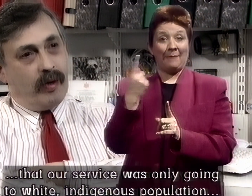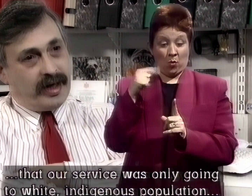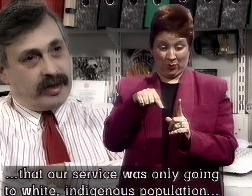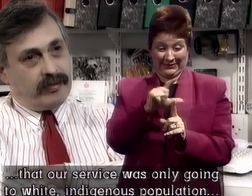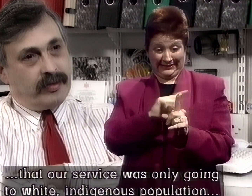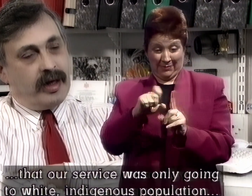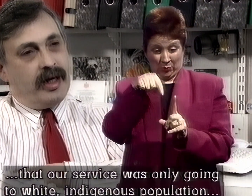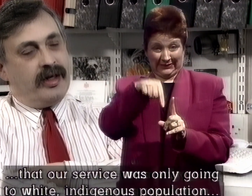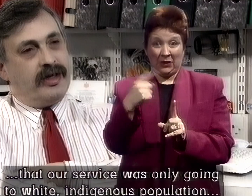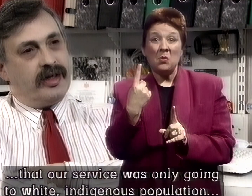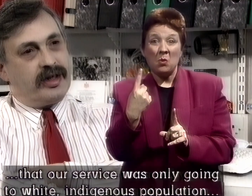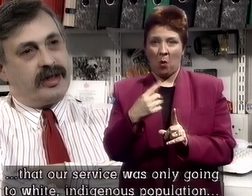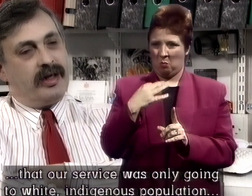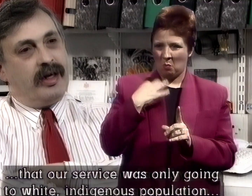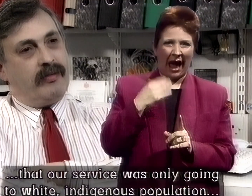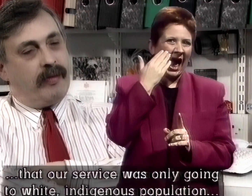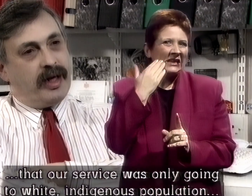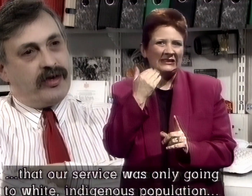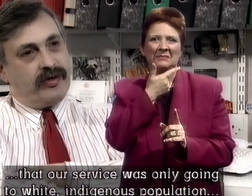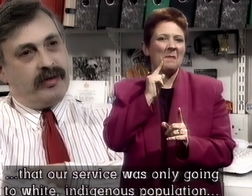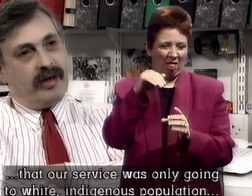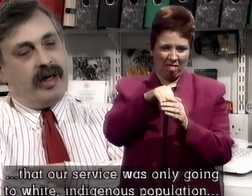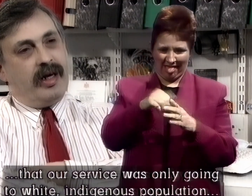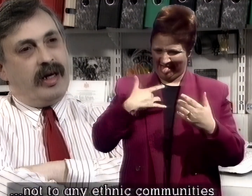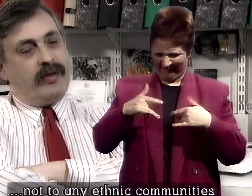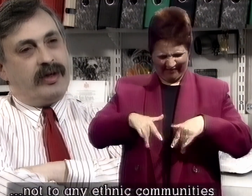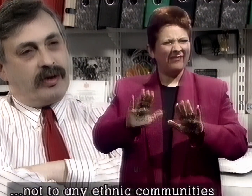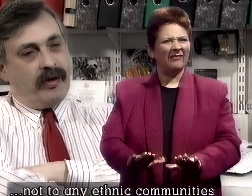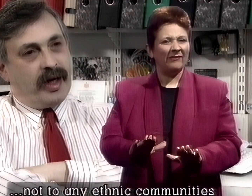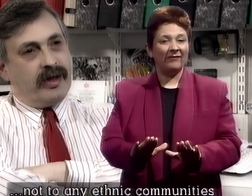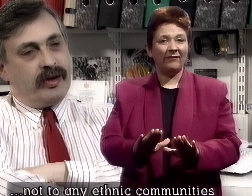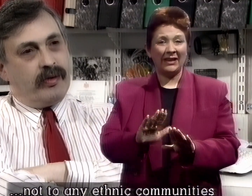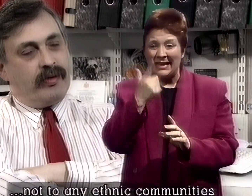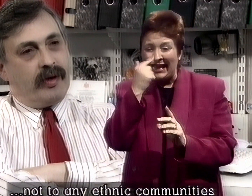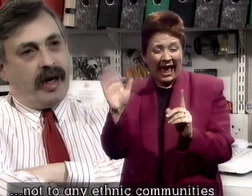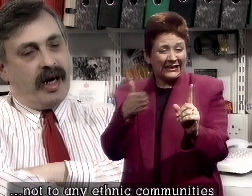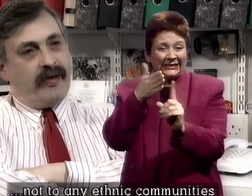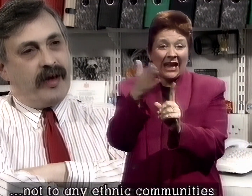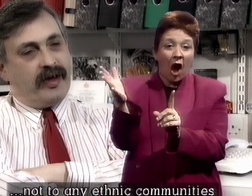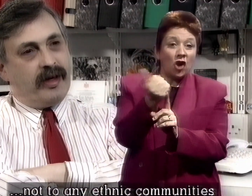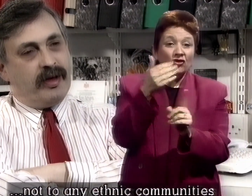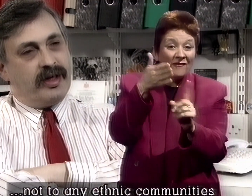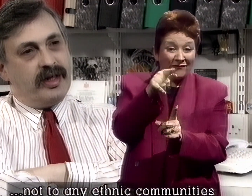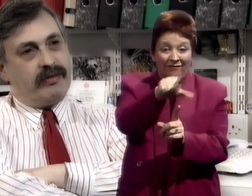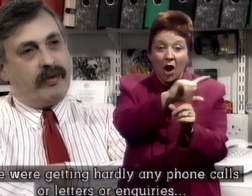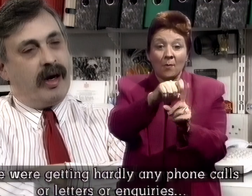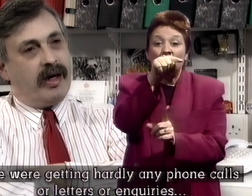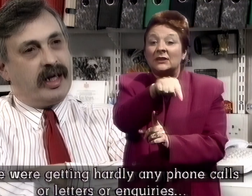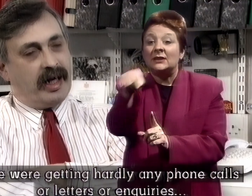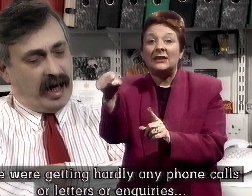white, indigenous population. It was not going to any of the ethnic communities. We were